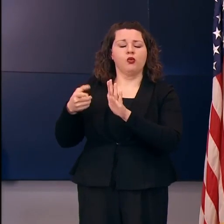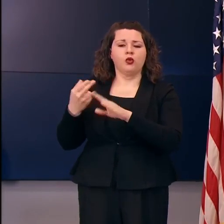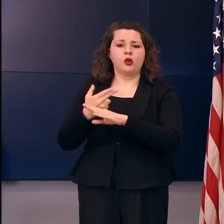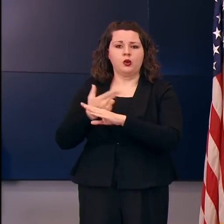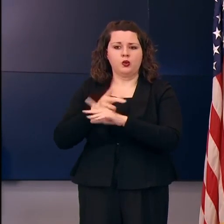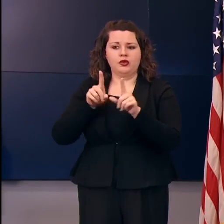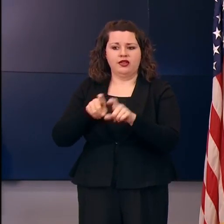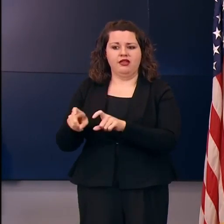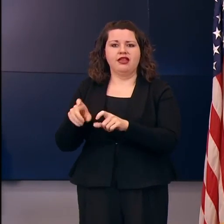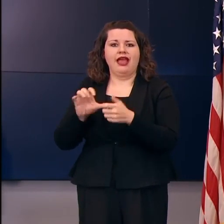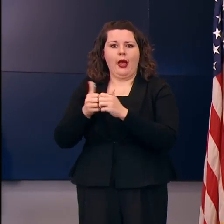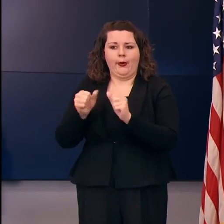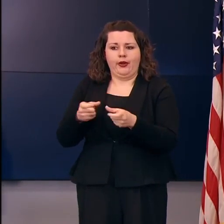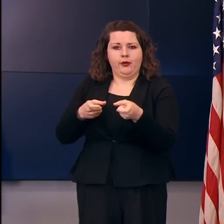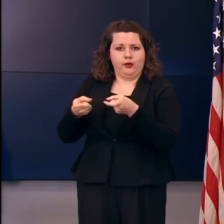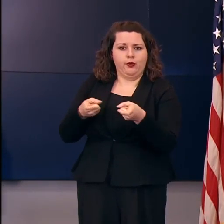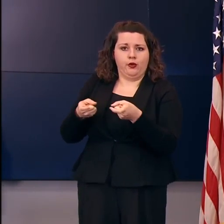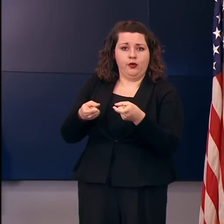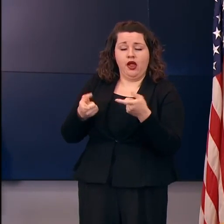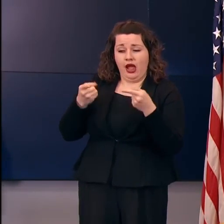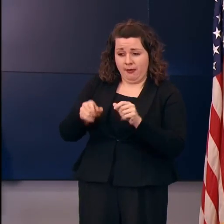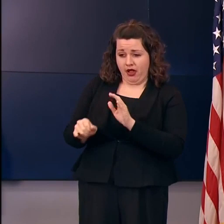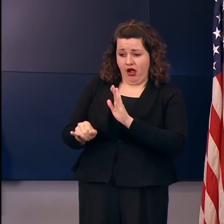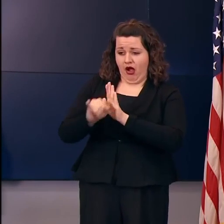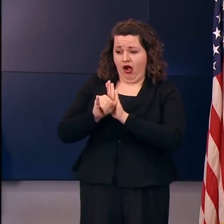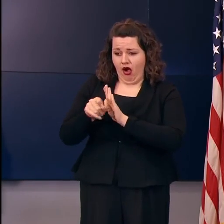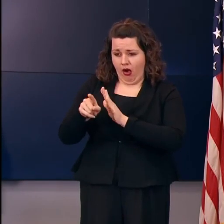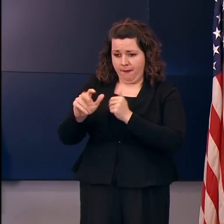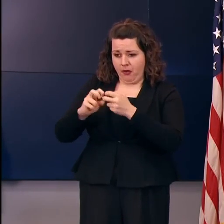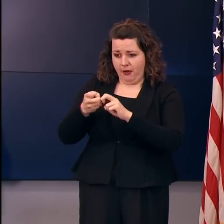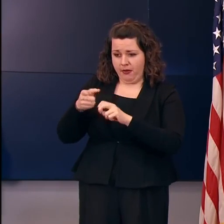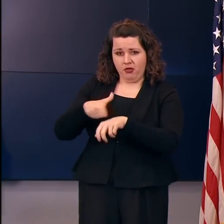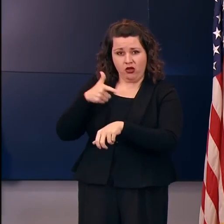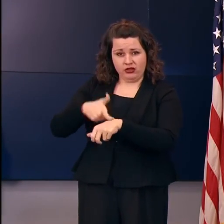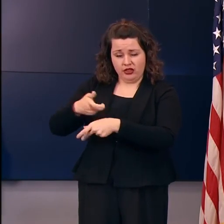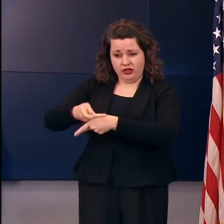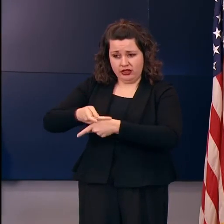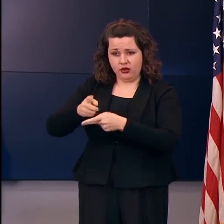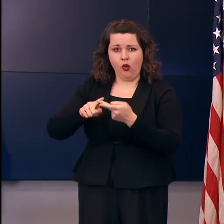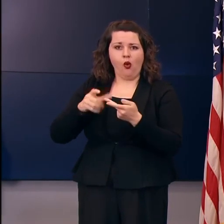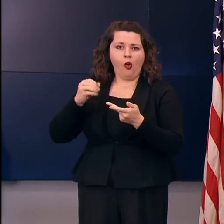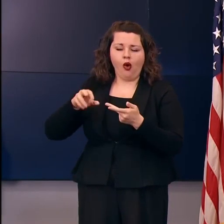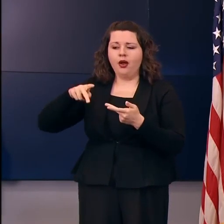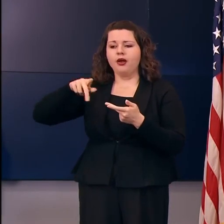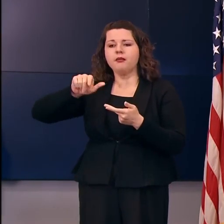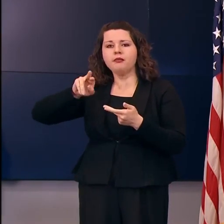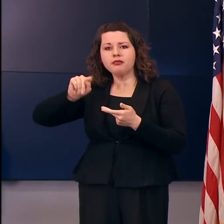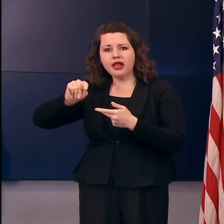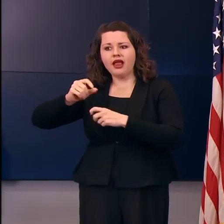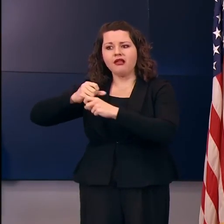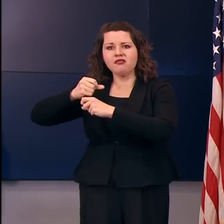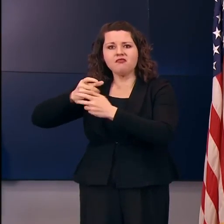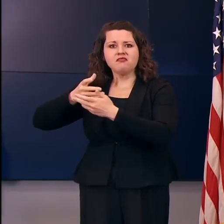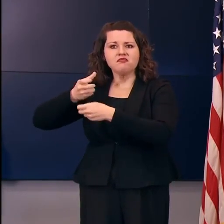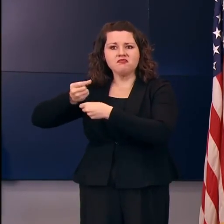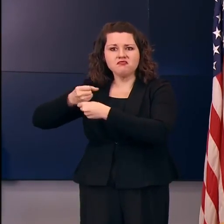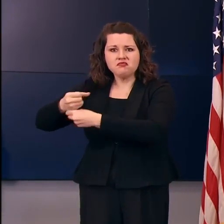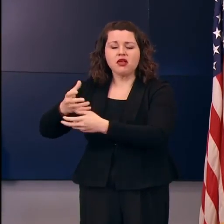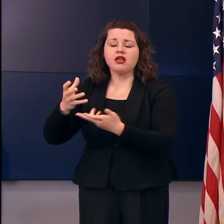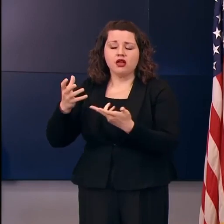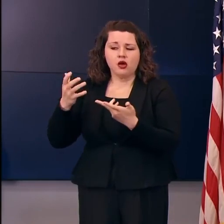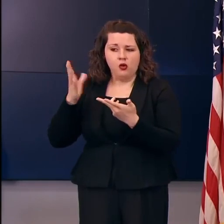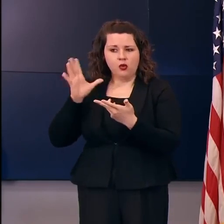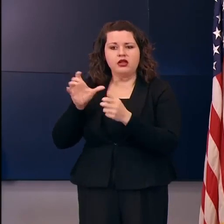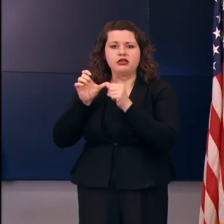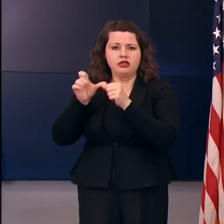as a method for control when we find a problem in a long-term care setting or a plant. So we continue to do that, and we'll continue to work on that